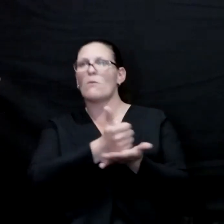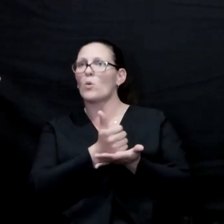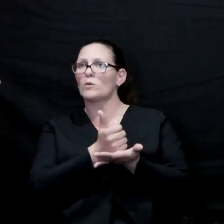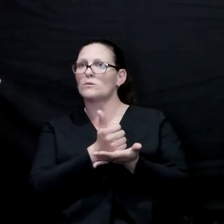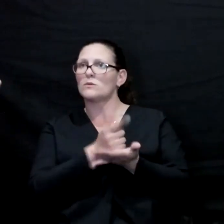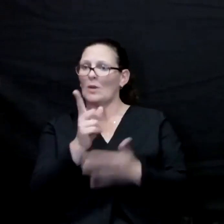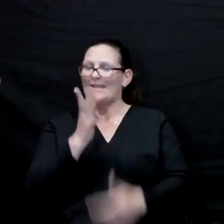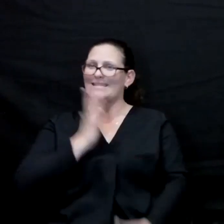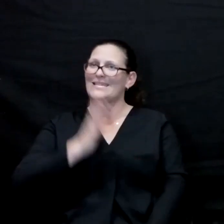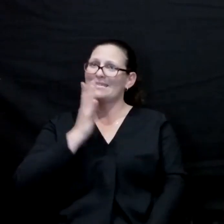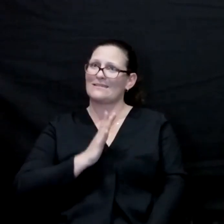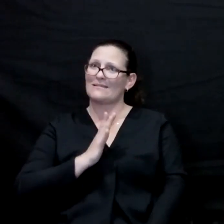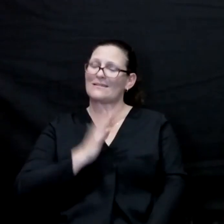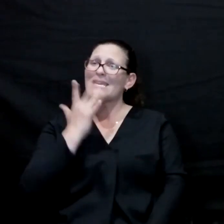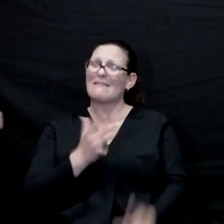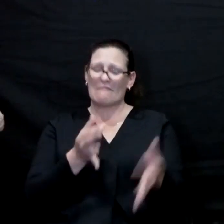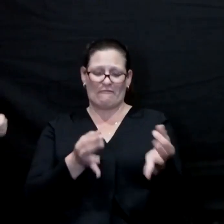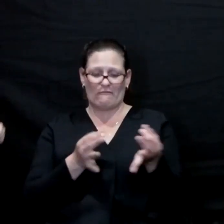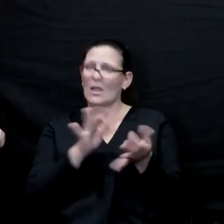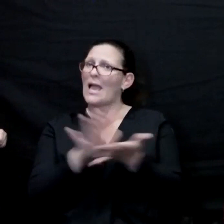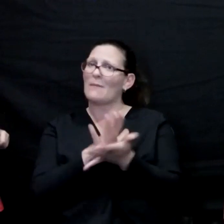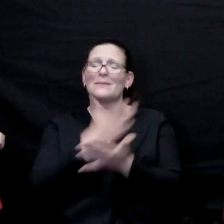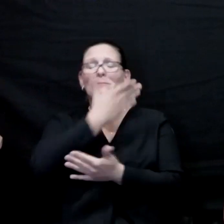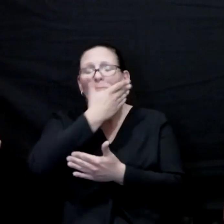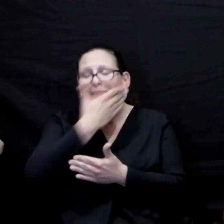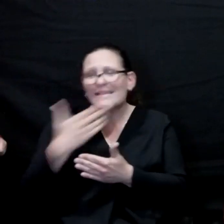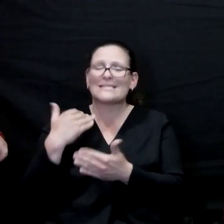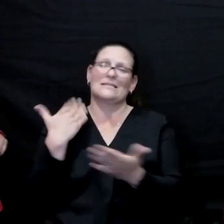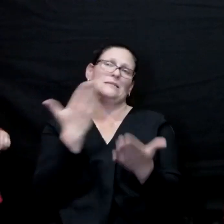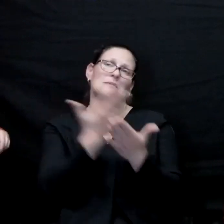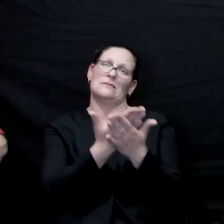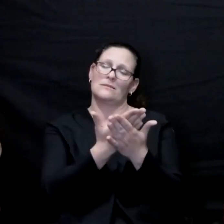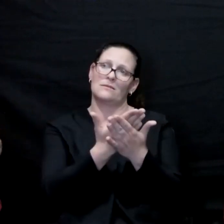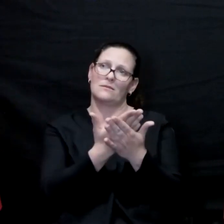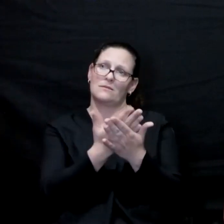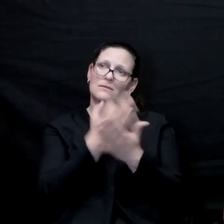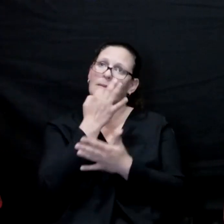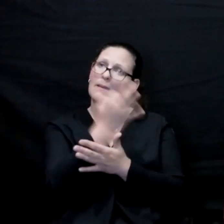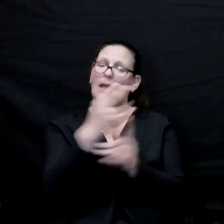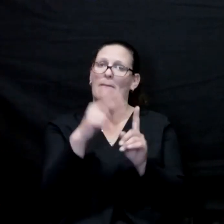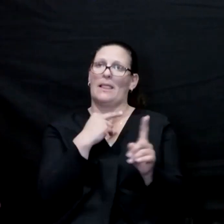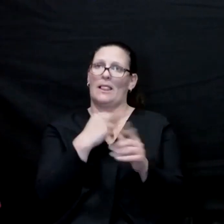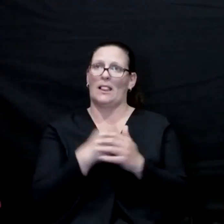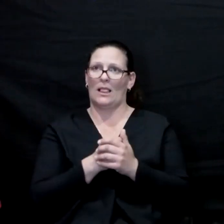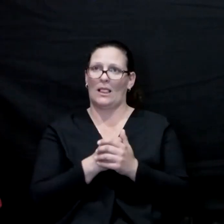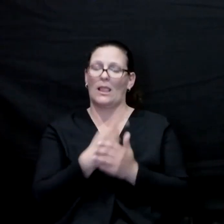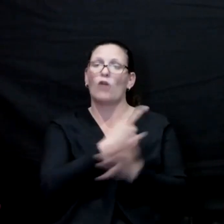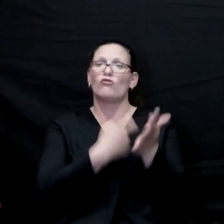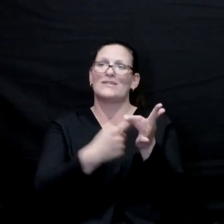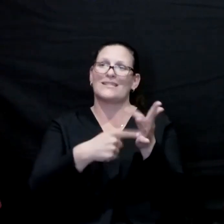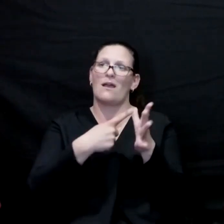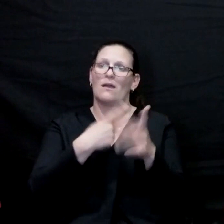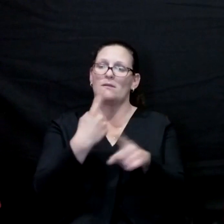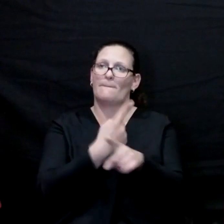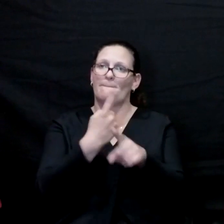appeal, appeal, appeal, appeal. And I should like, it's Rita here, I should like to add to that. You